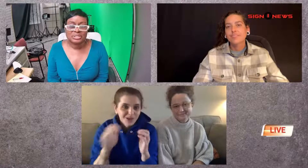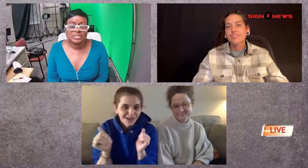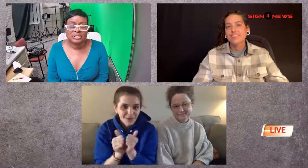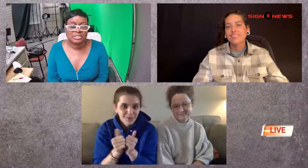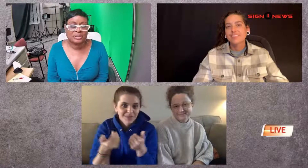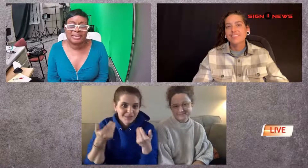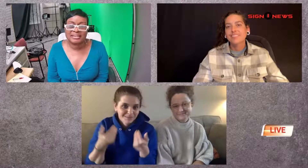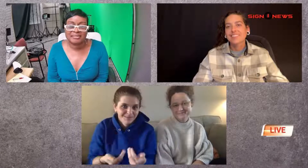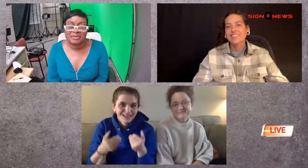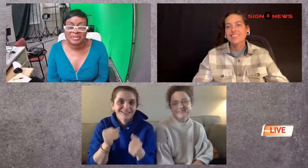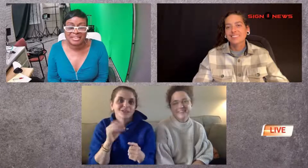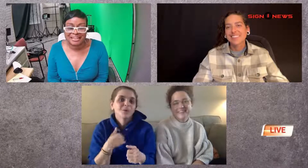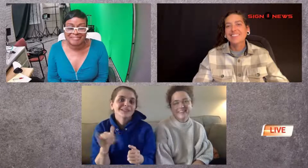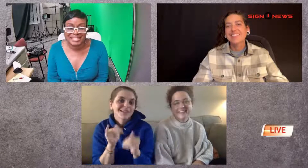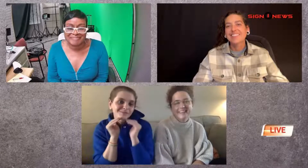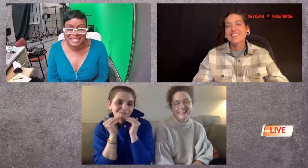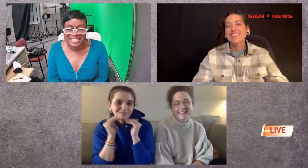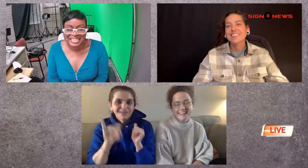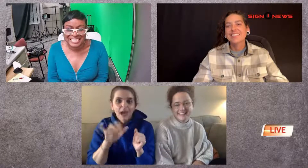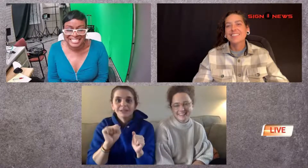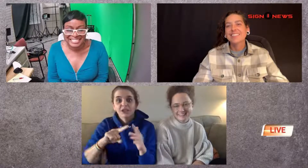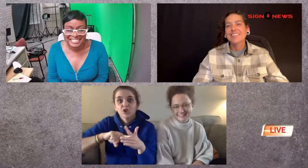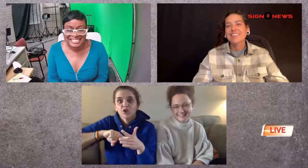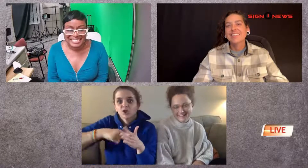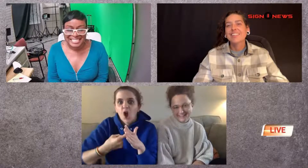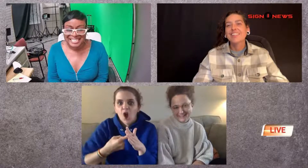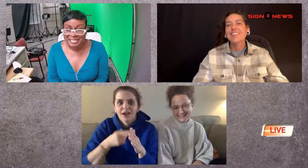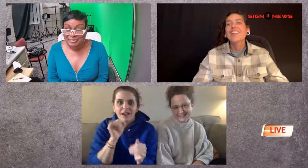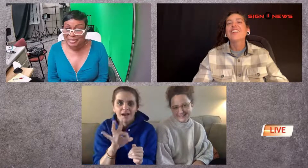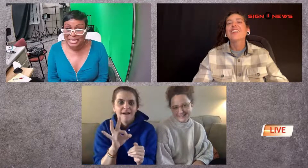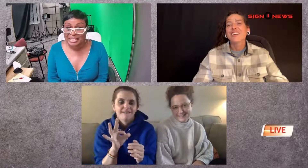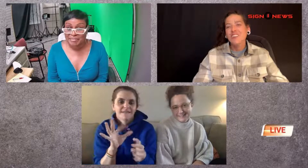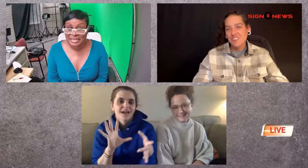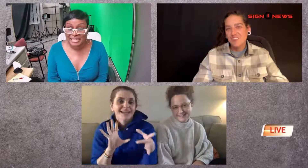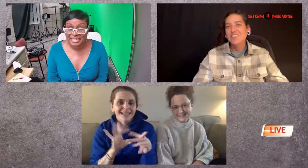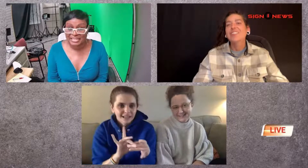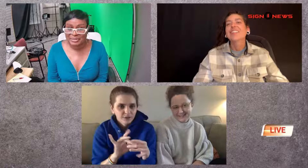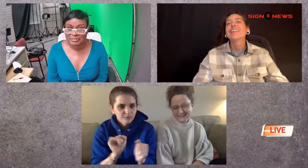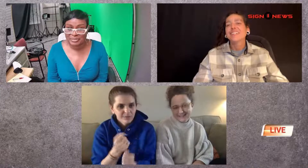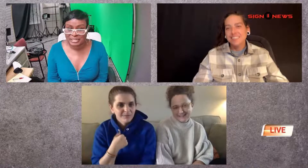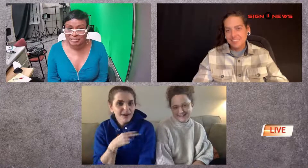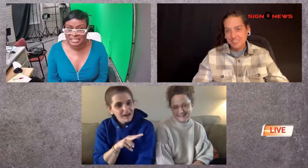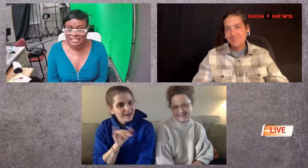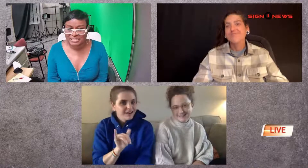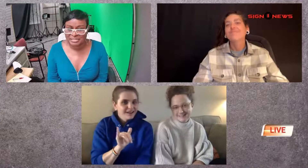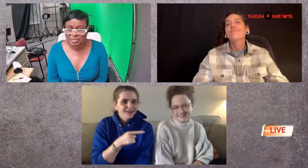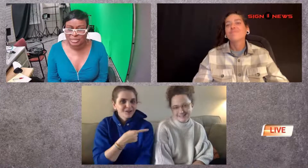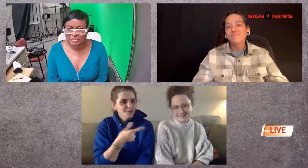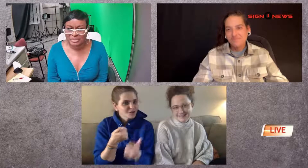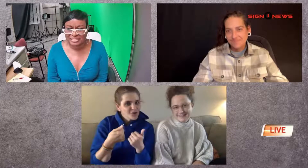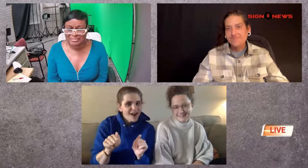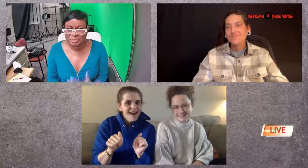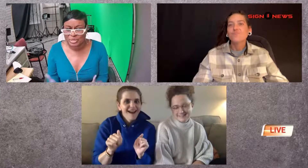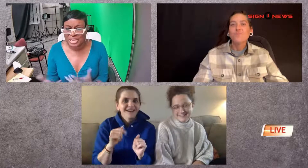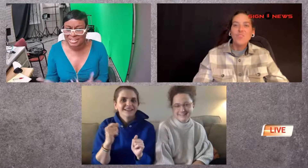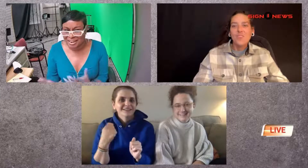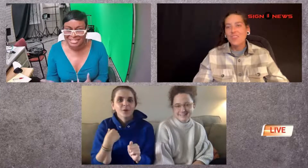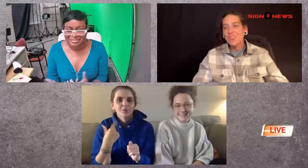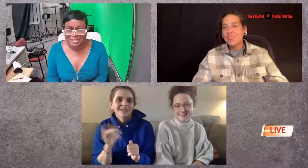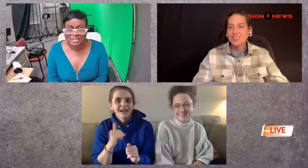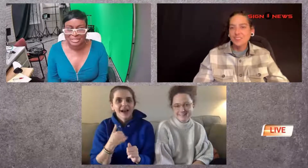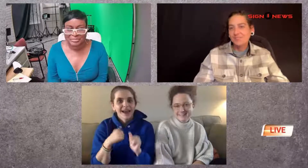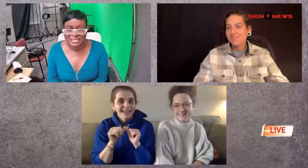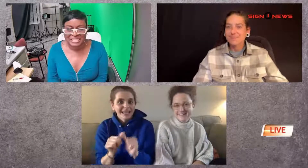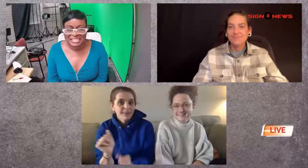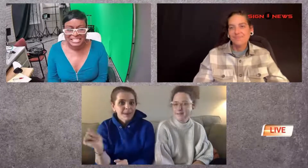So she's trying to communicate with me. And it's very, at the beginning, it's very limited. We couldn't really, we were trying to connect